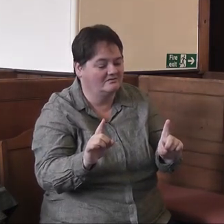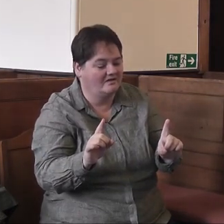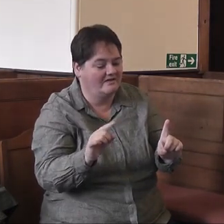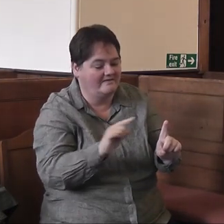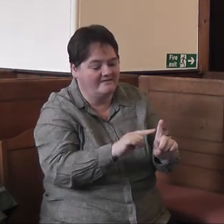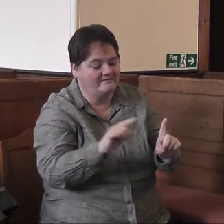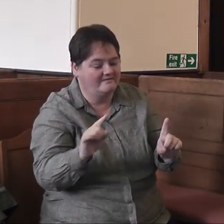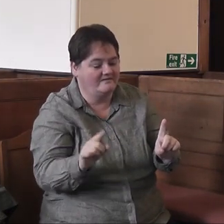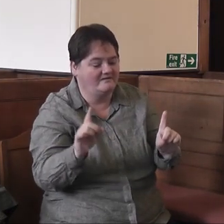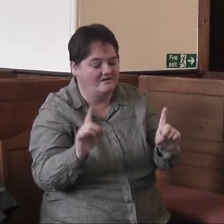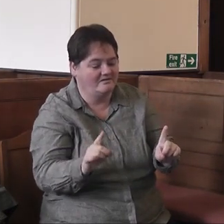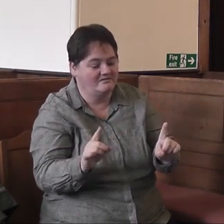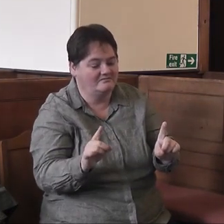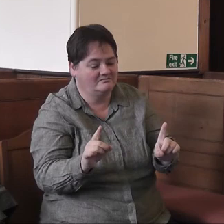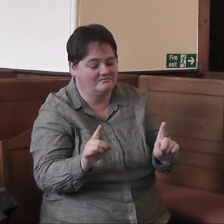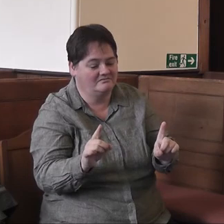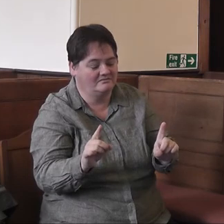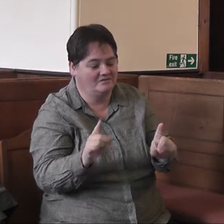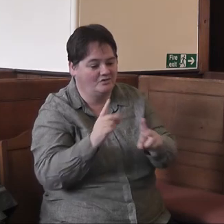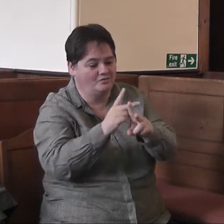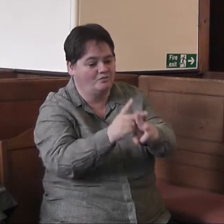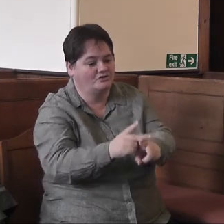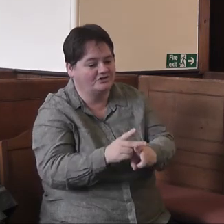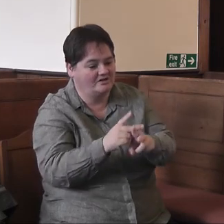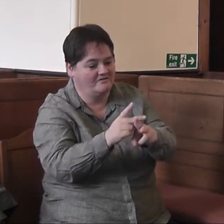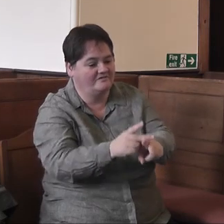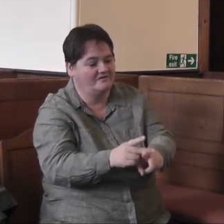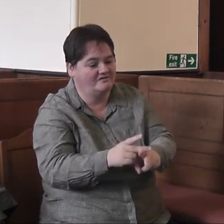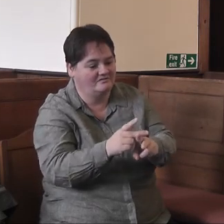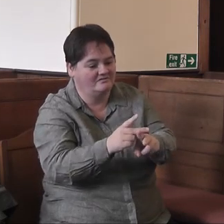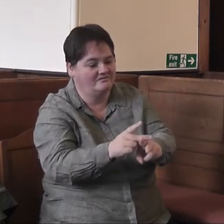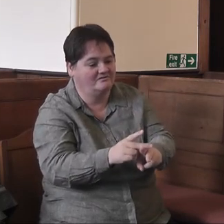and then there they are, watching over